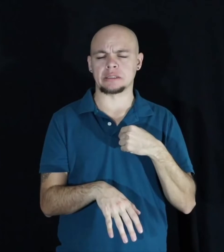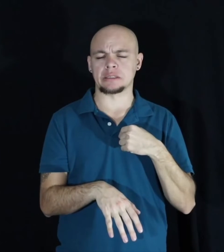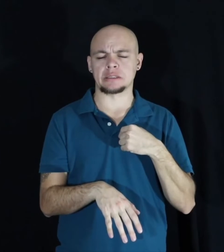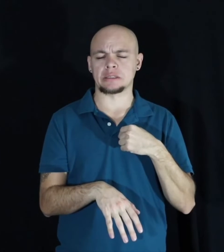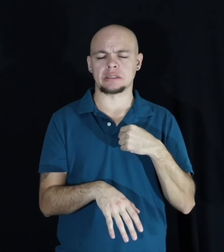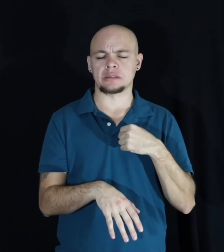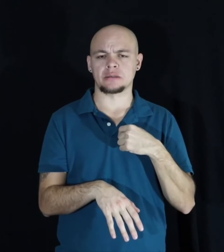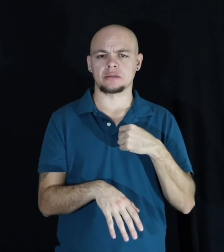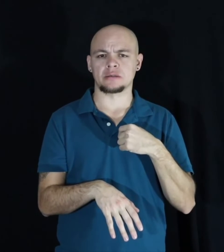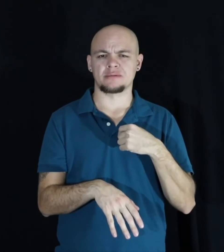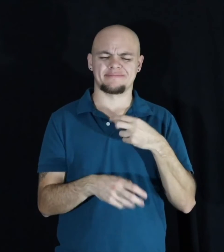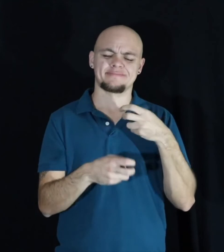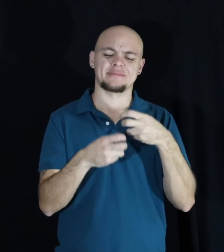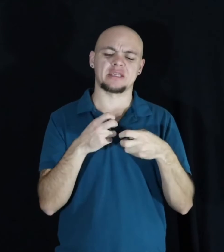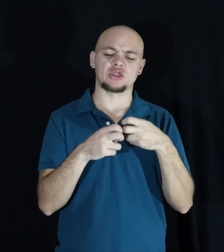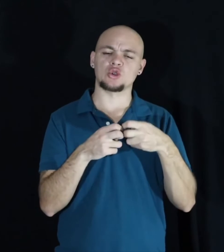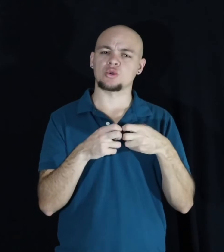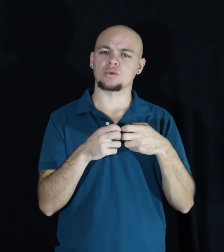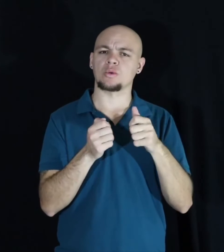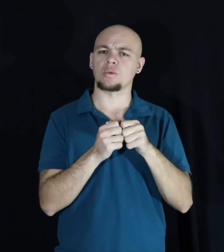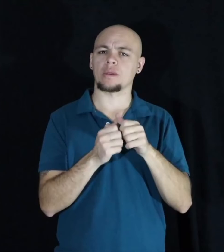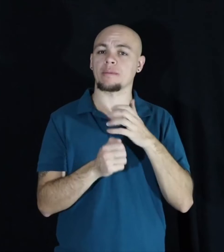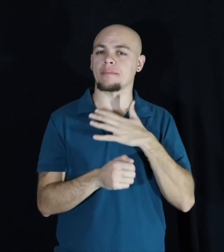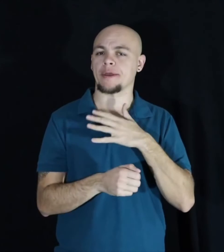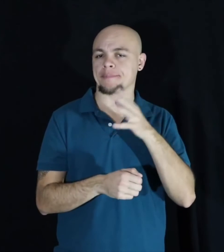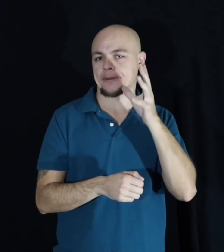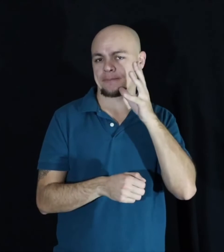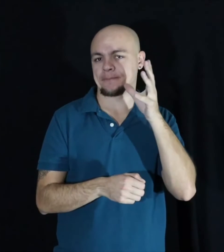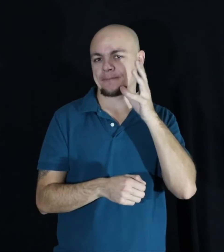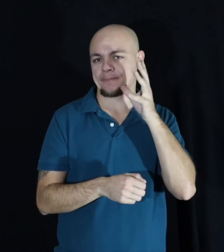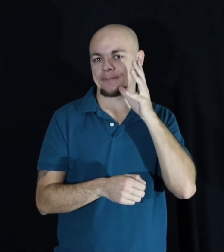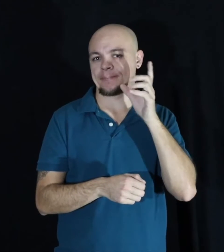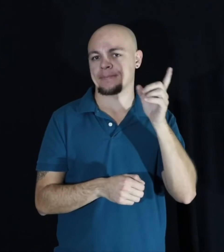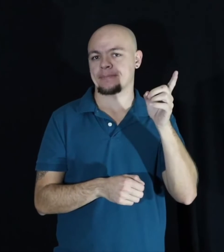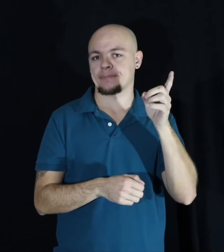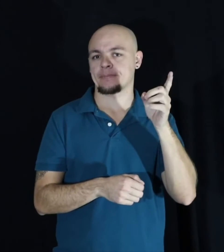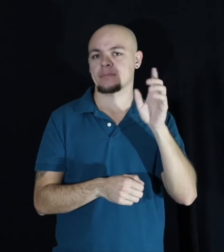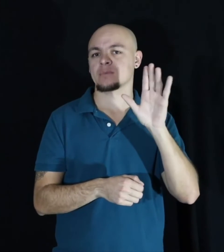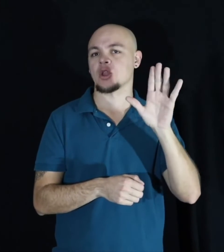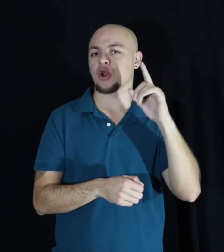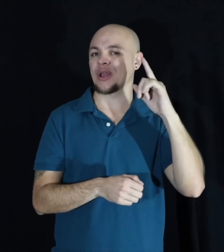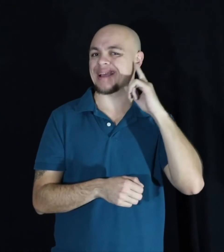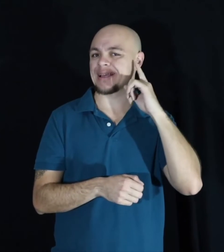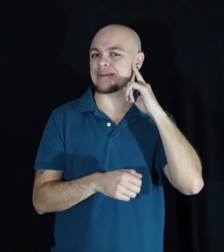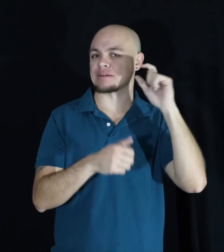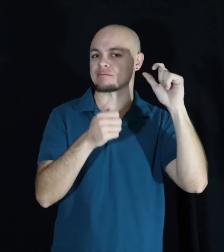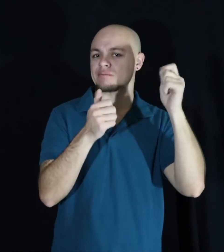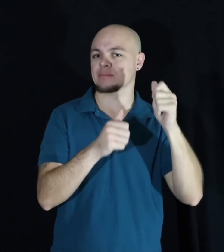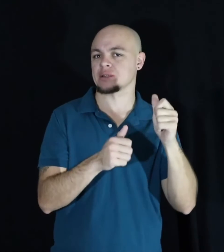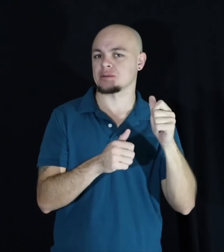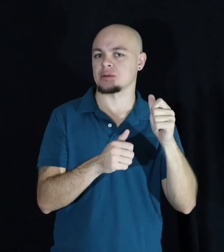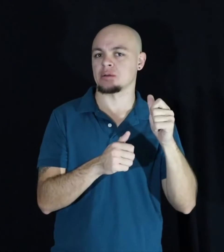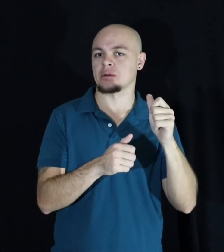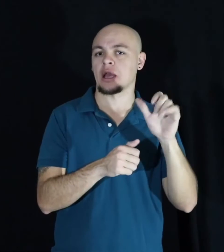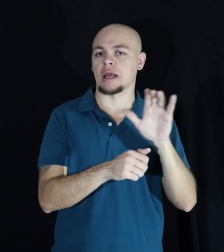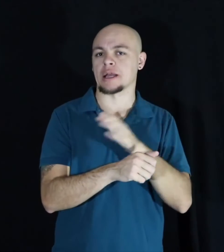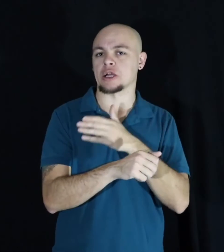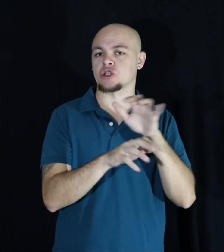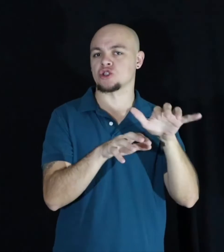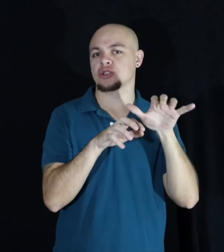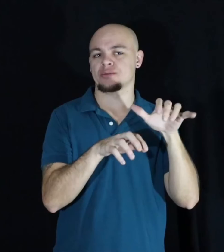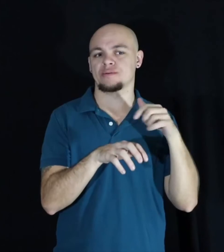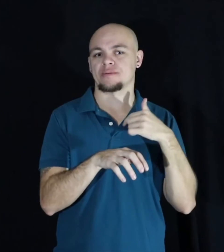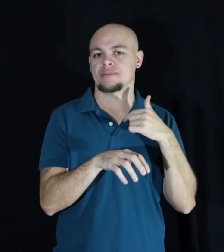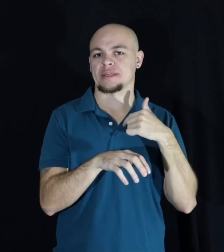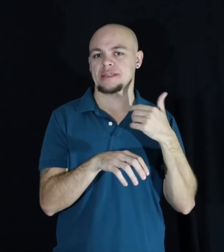I have this issue often with my mother. My mom lost a good percentage of her hearing at a concert when I was really young, so she's